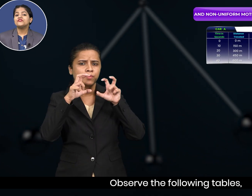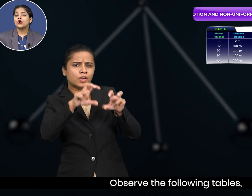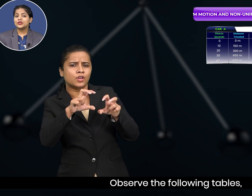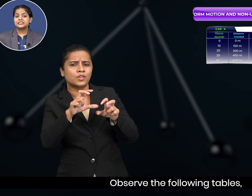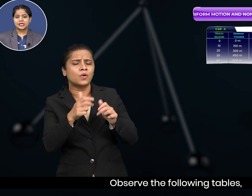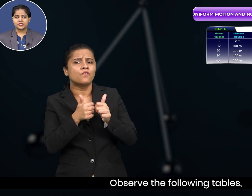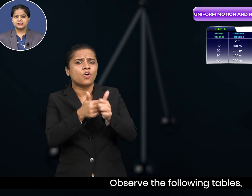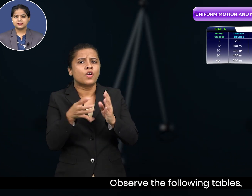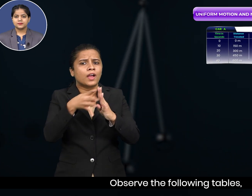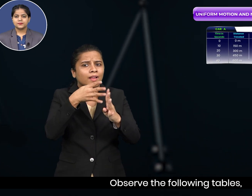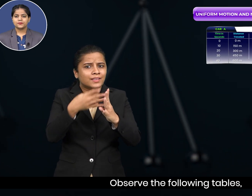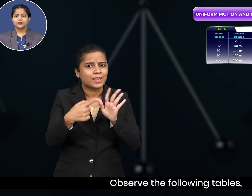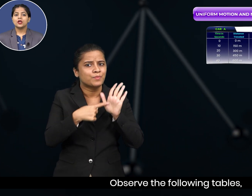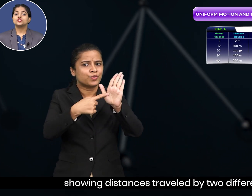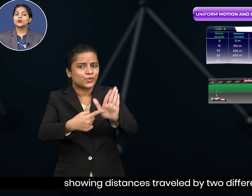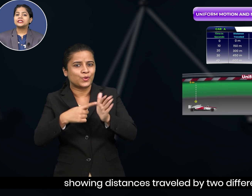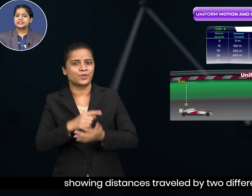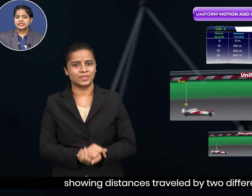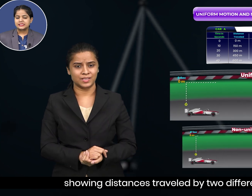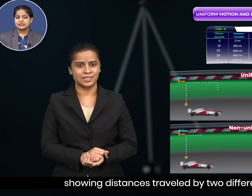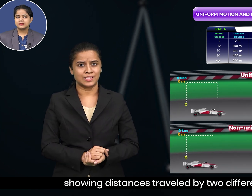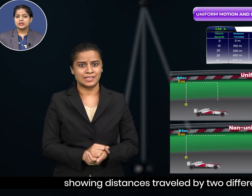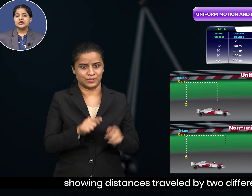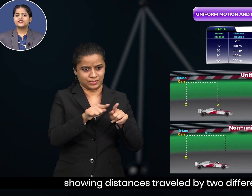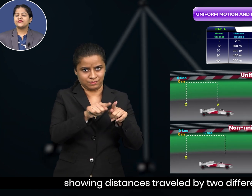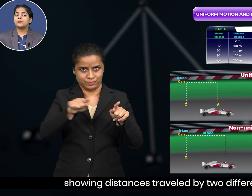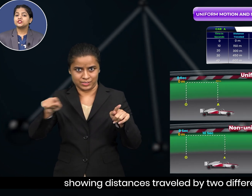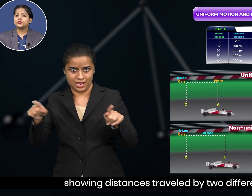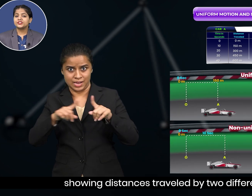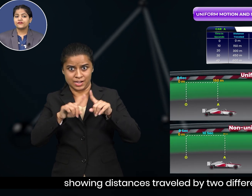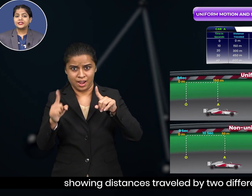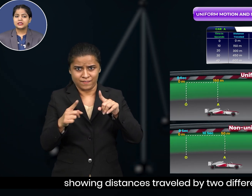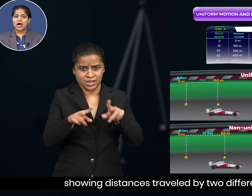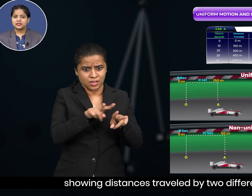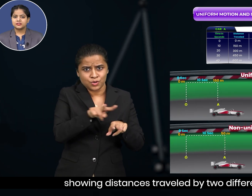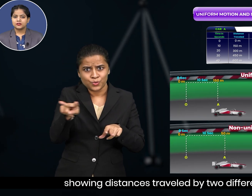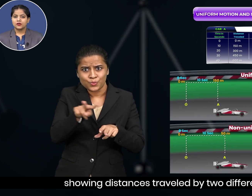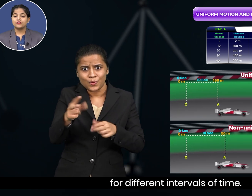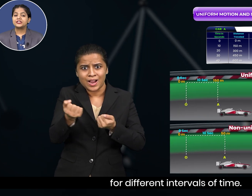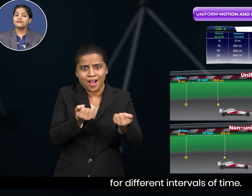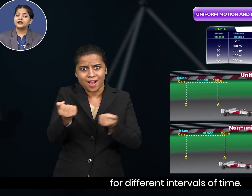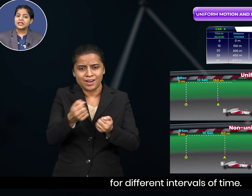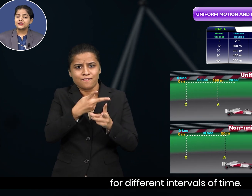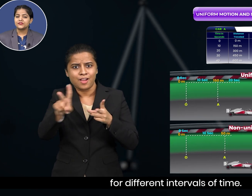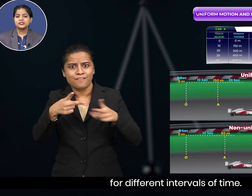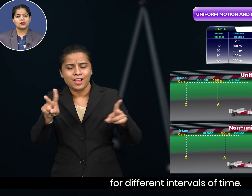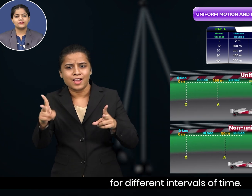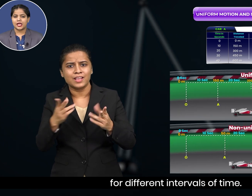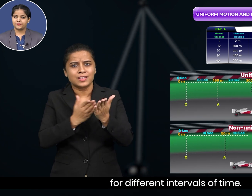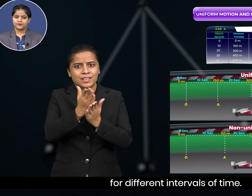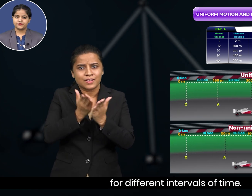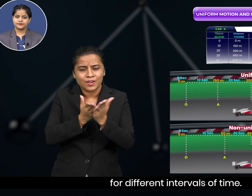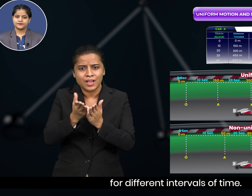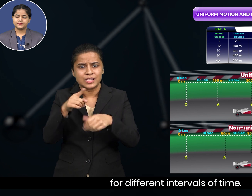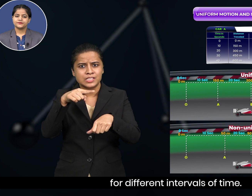Observe the following tables showing distances traveled by two different cars for different intervals of